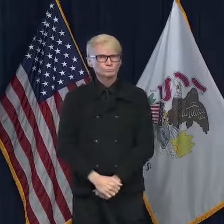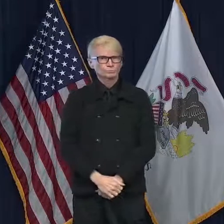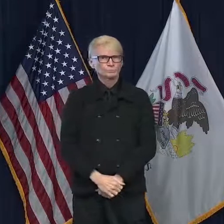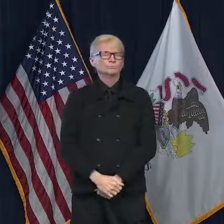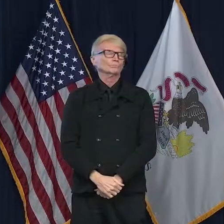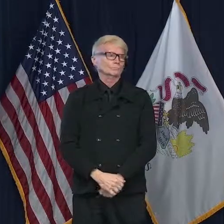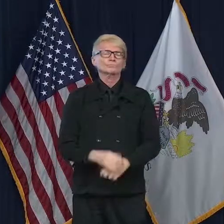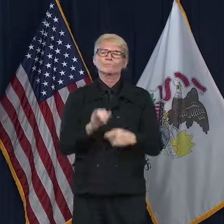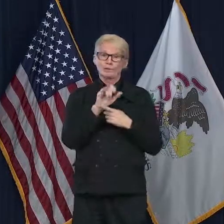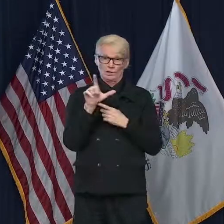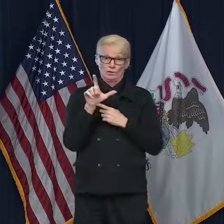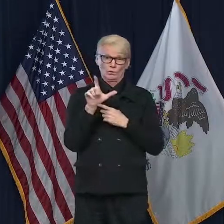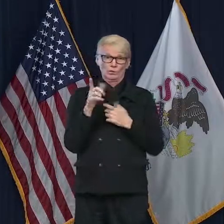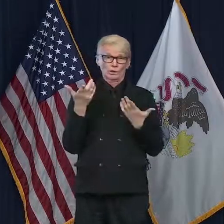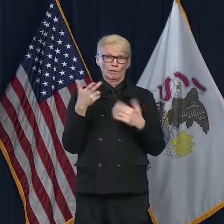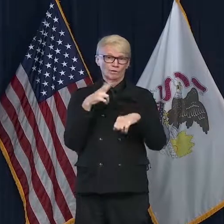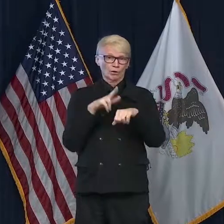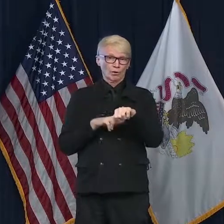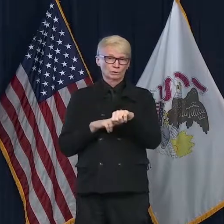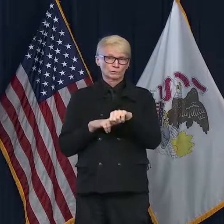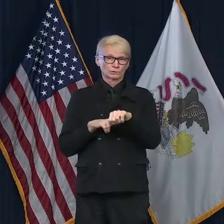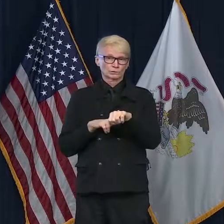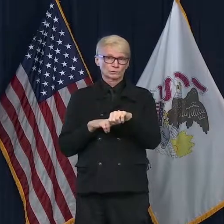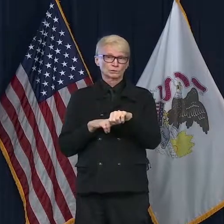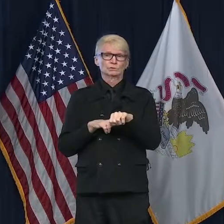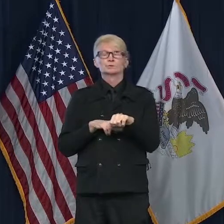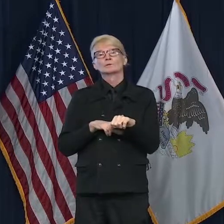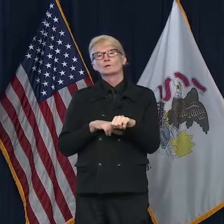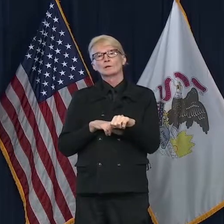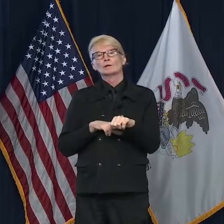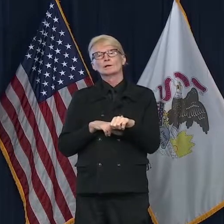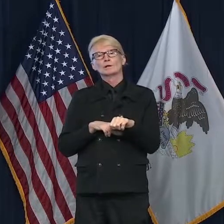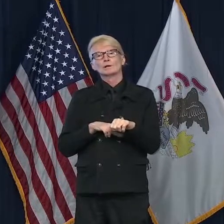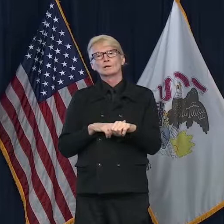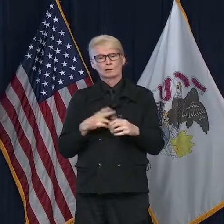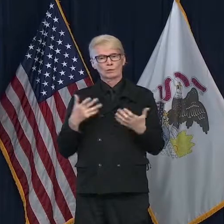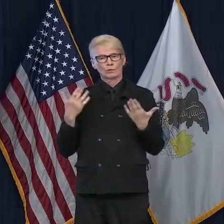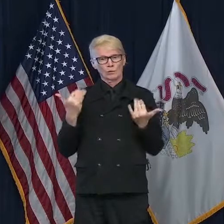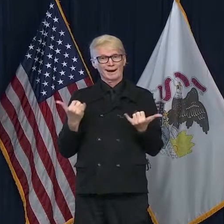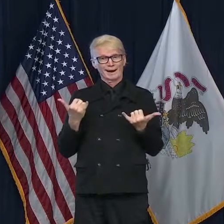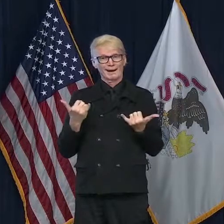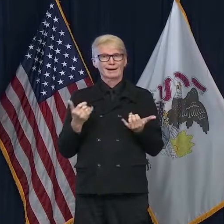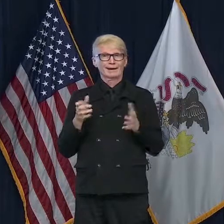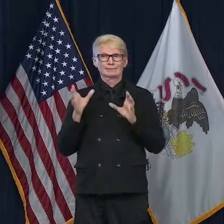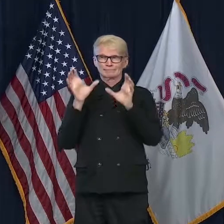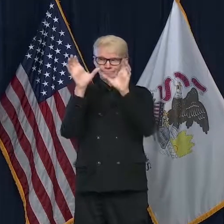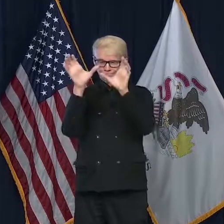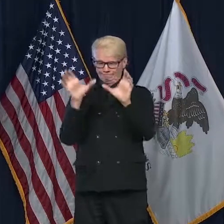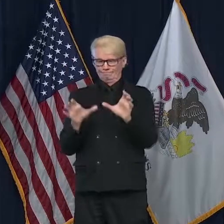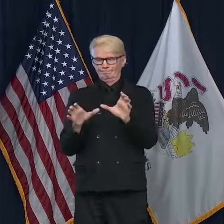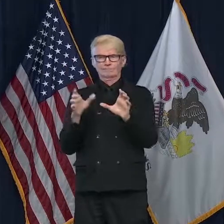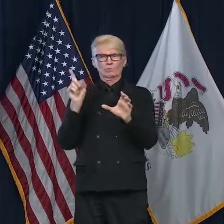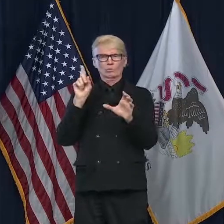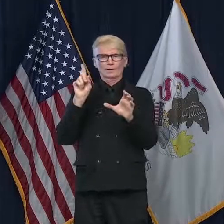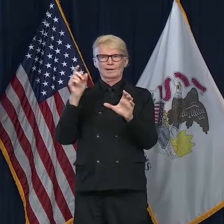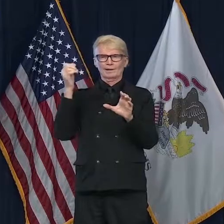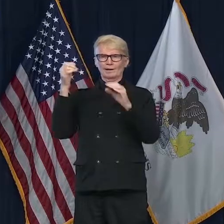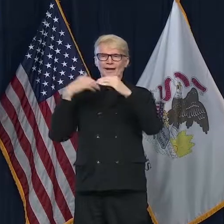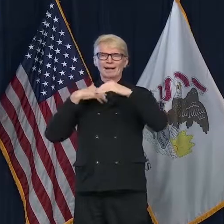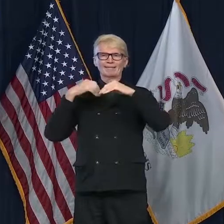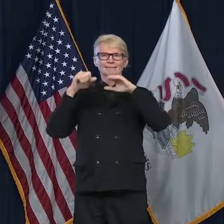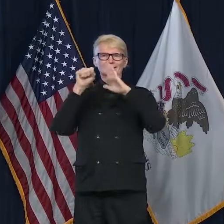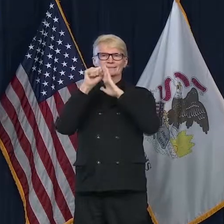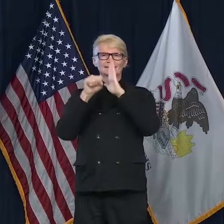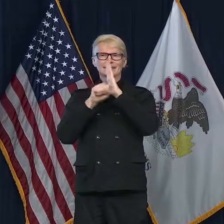So Illinois, of course, by virtue of our position in the country, is bordered